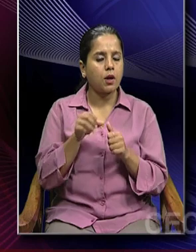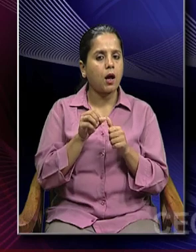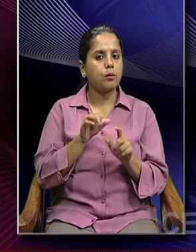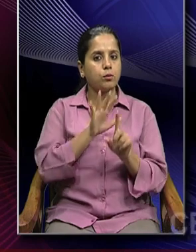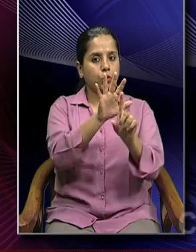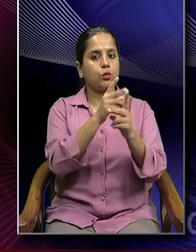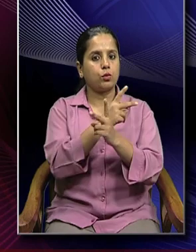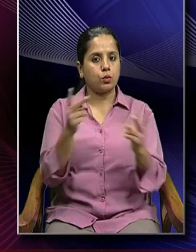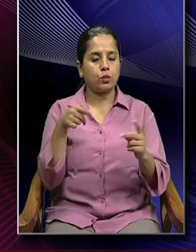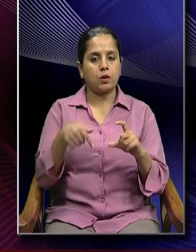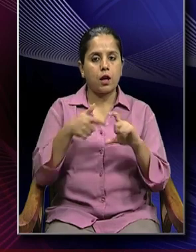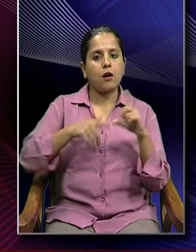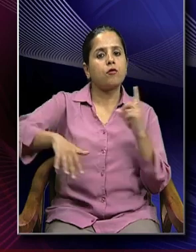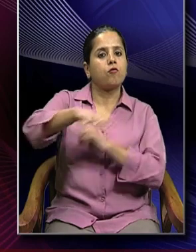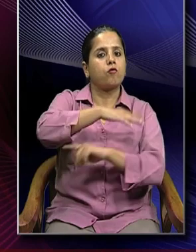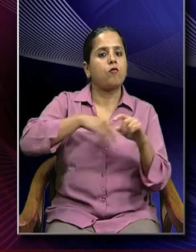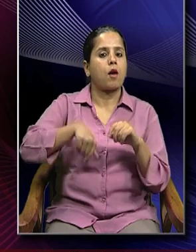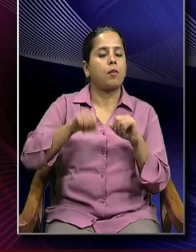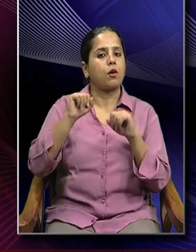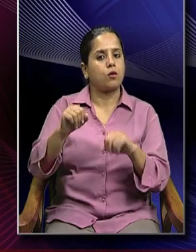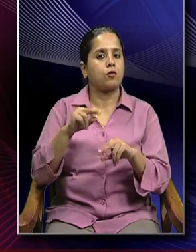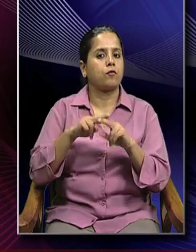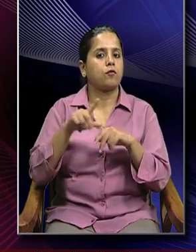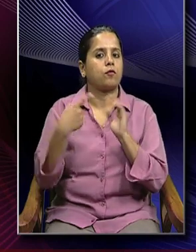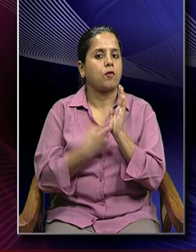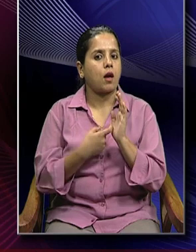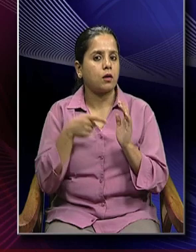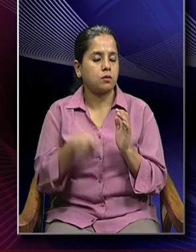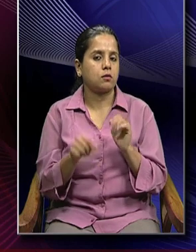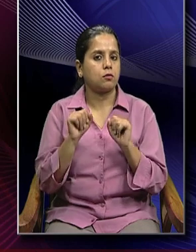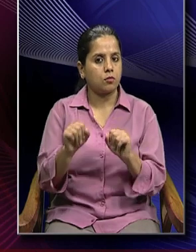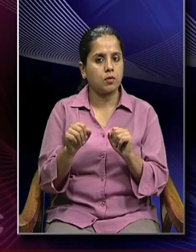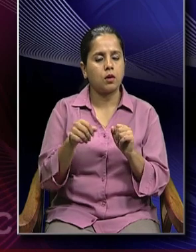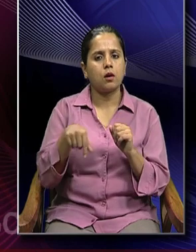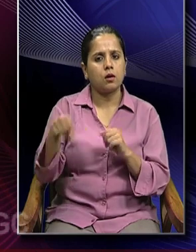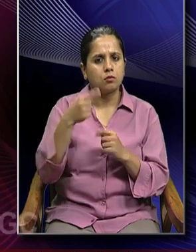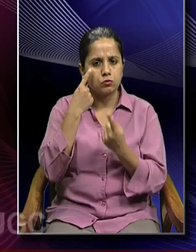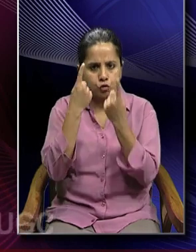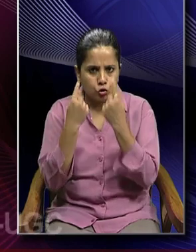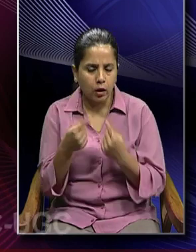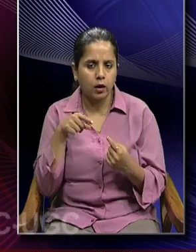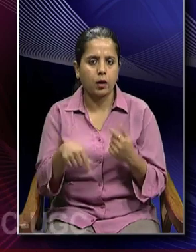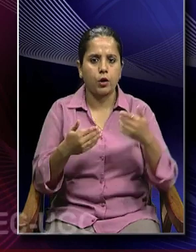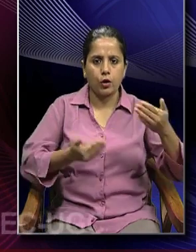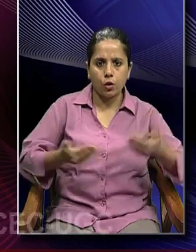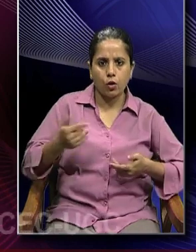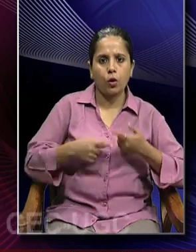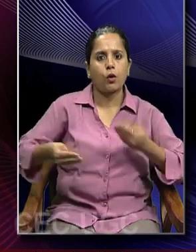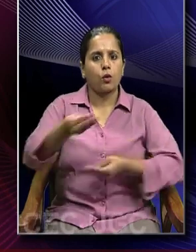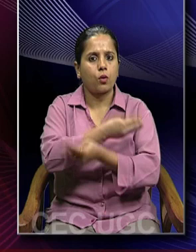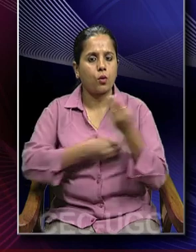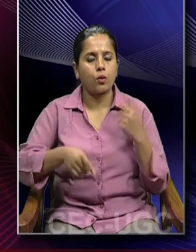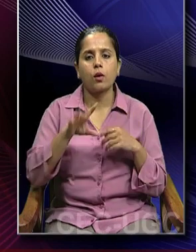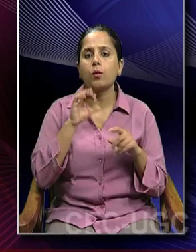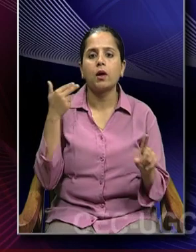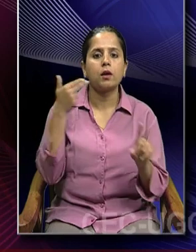on environmental factors, which actually scans the behavioral, economic, strategic and technological factors and is called